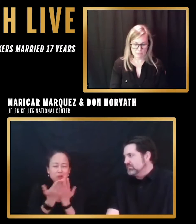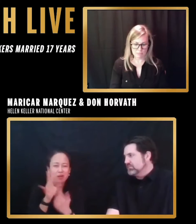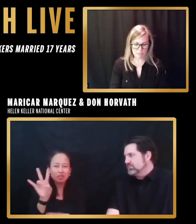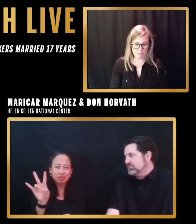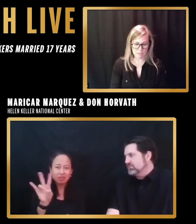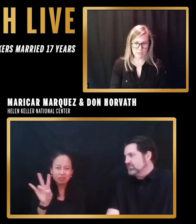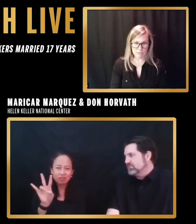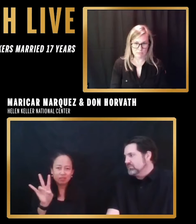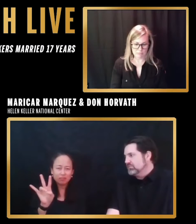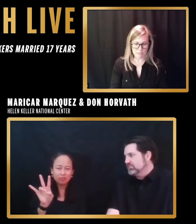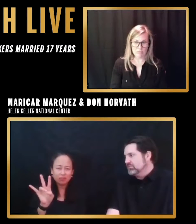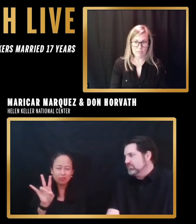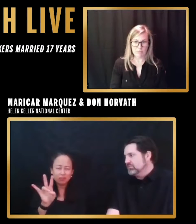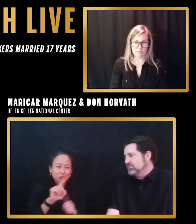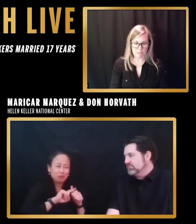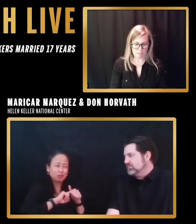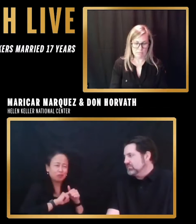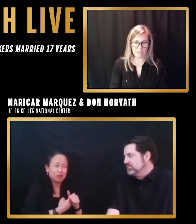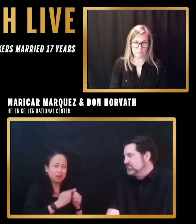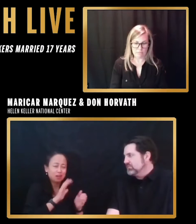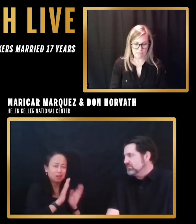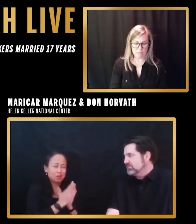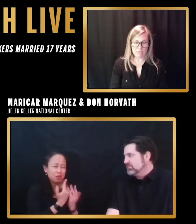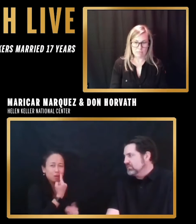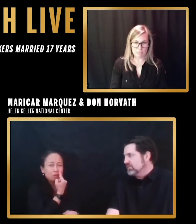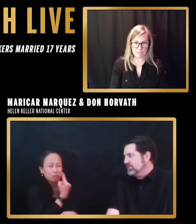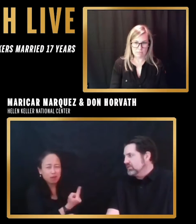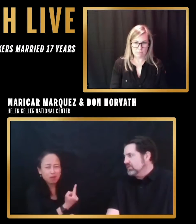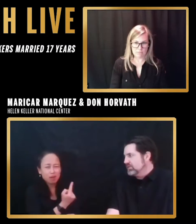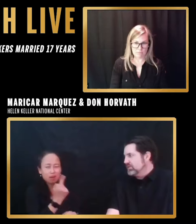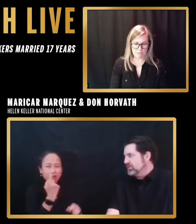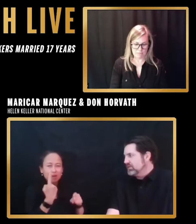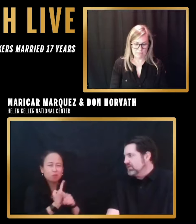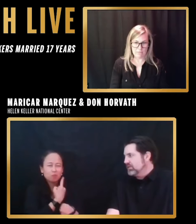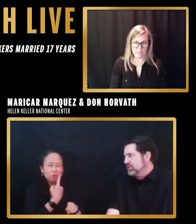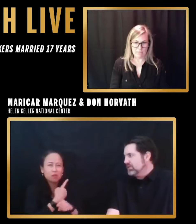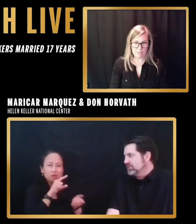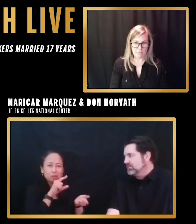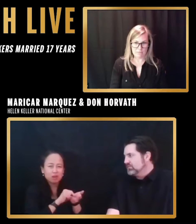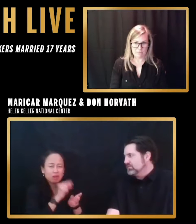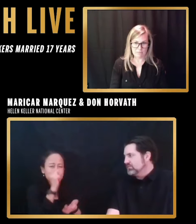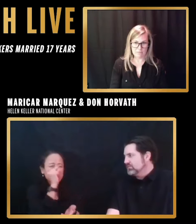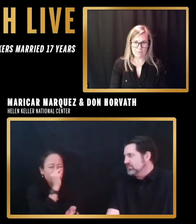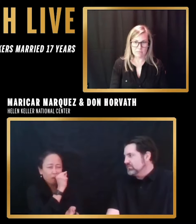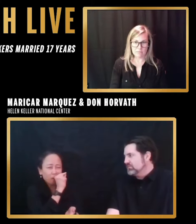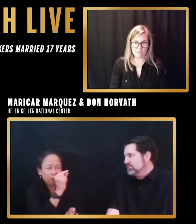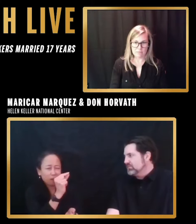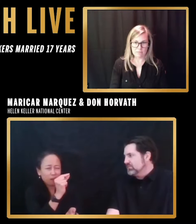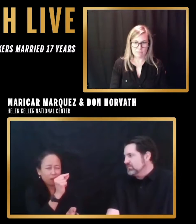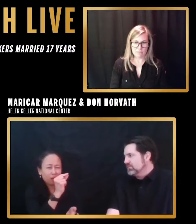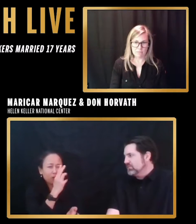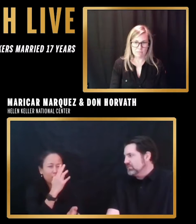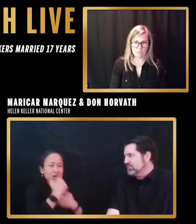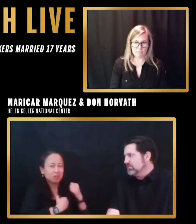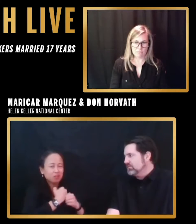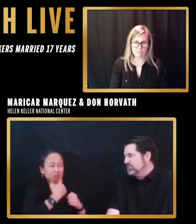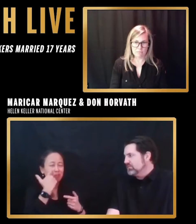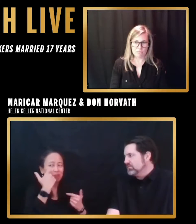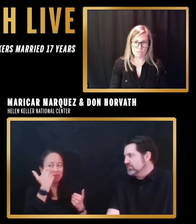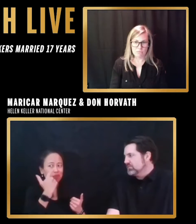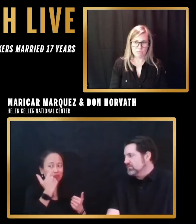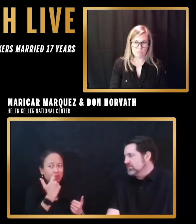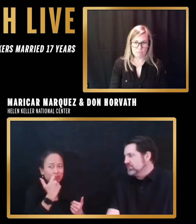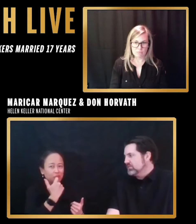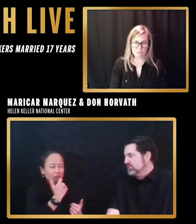I love the Harry Potter books, for example. I read Harry Potter book